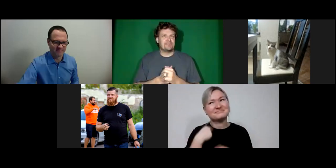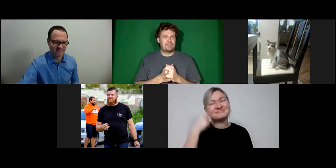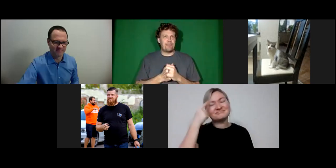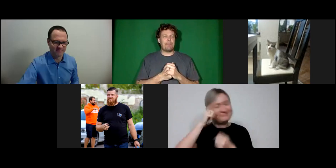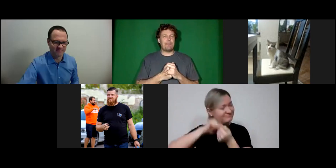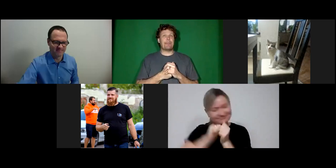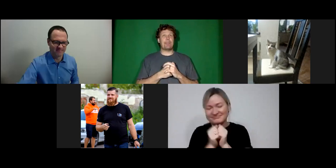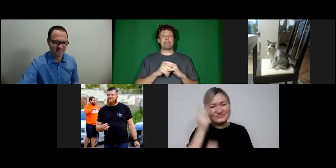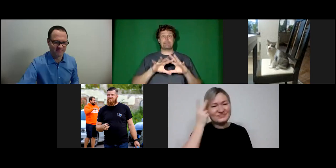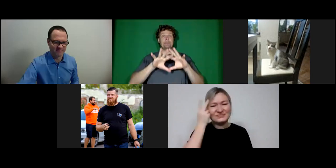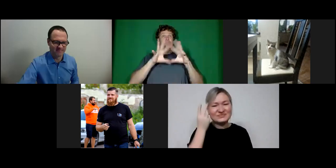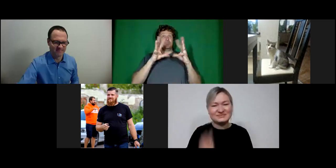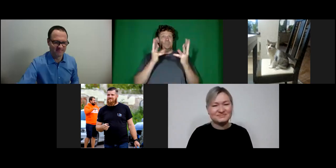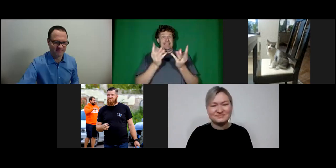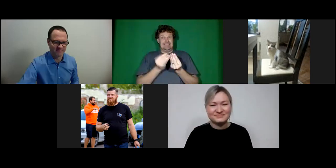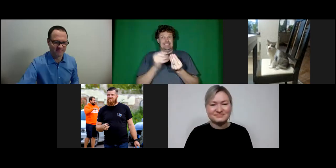That was a really great memory.